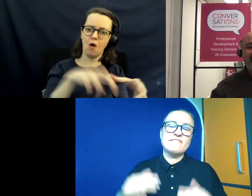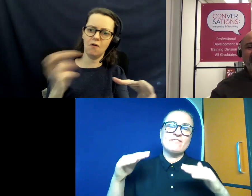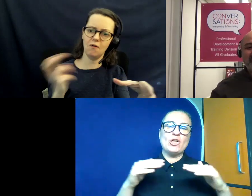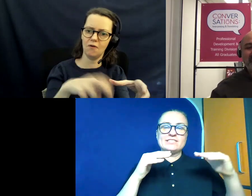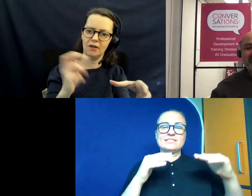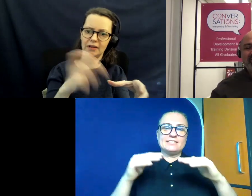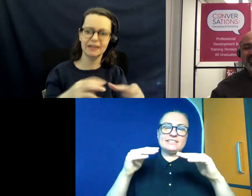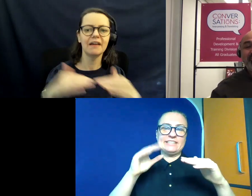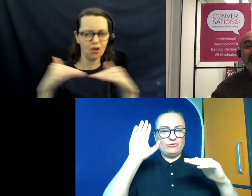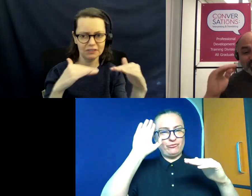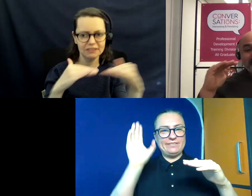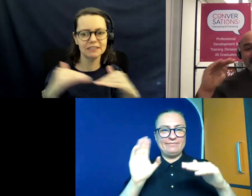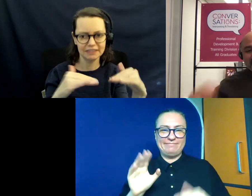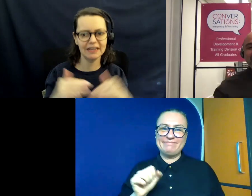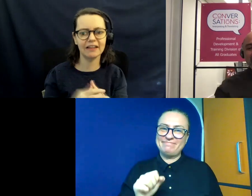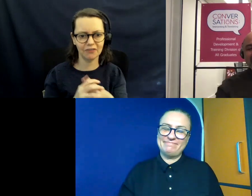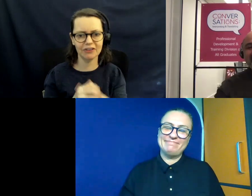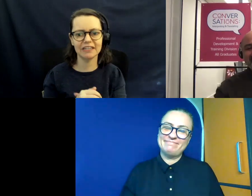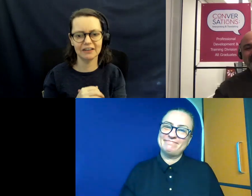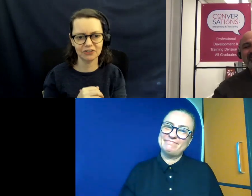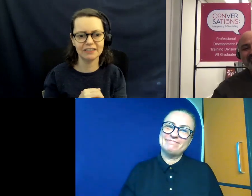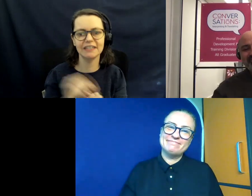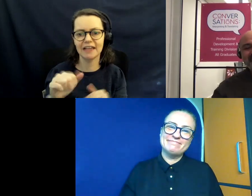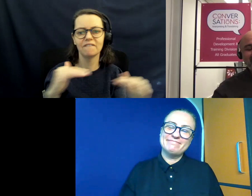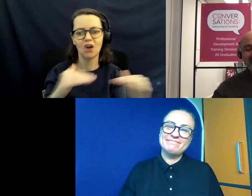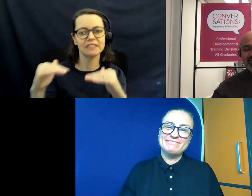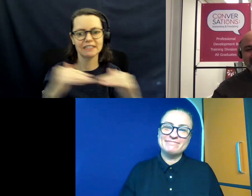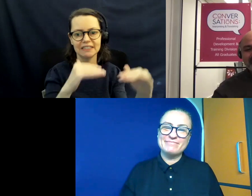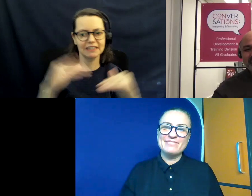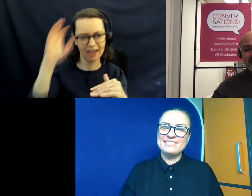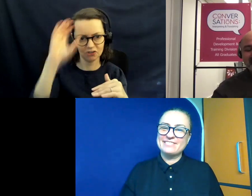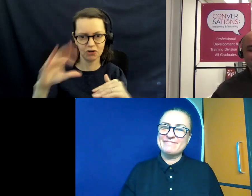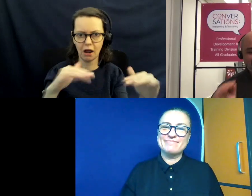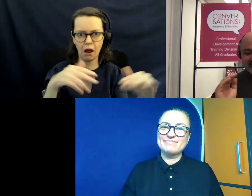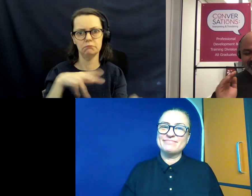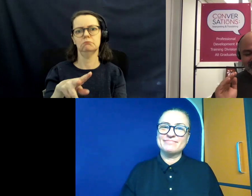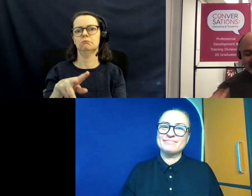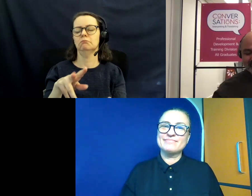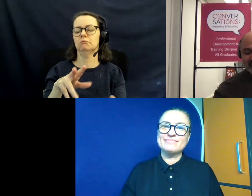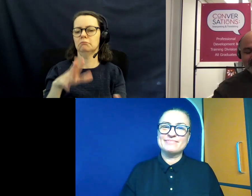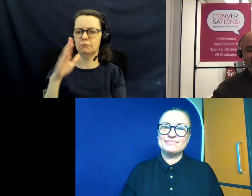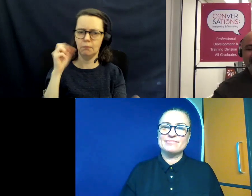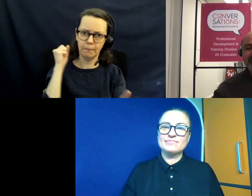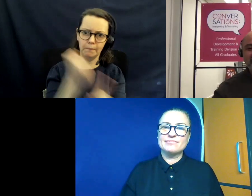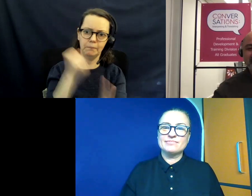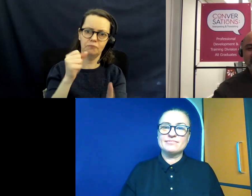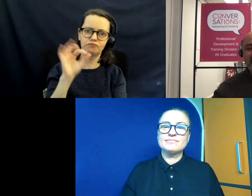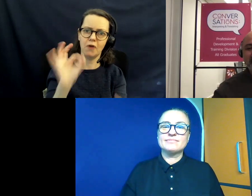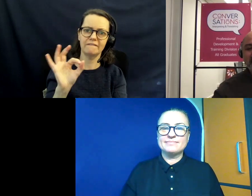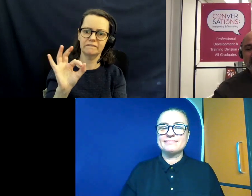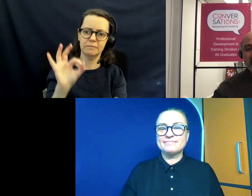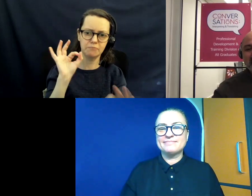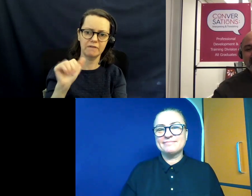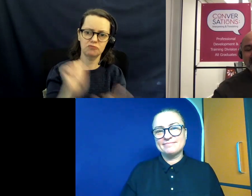and I Yeah, the floating country. the floating country. I thought that just hit it straight on the nose. It was spot